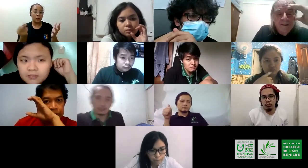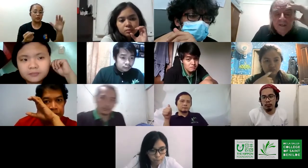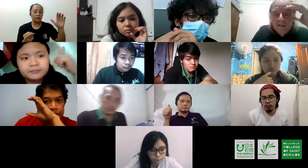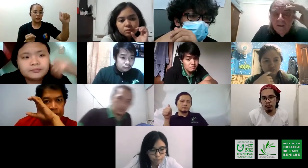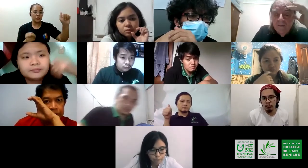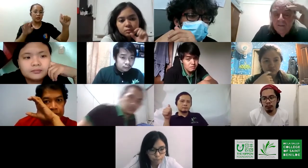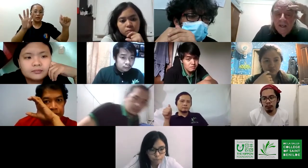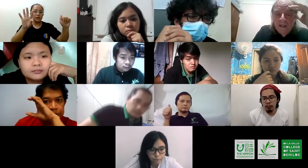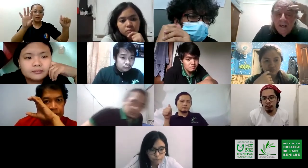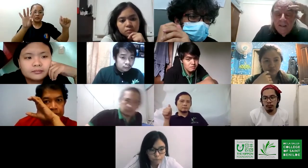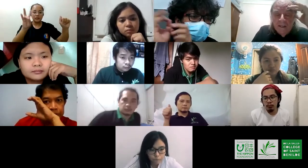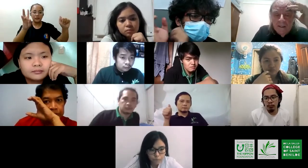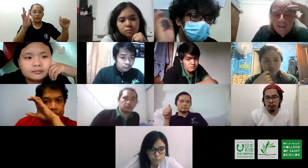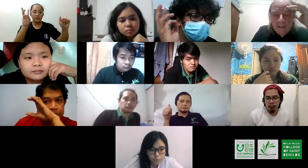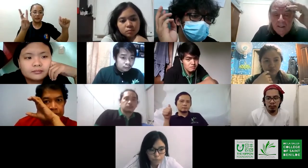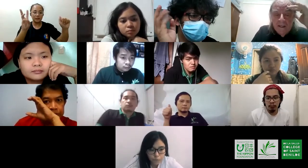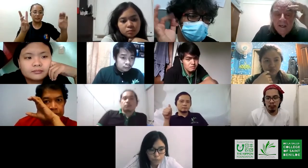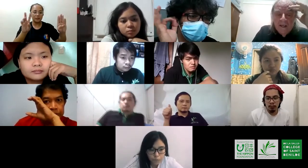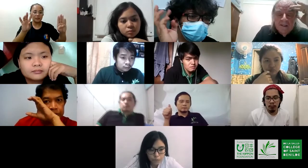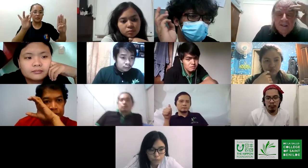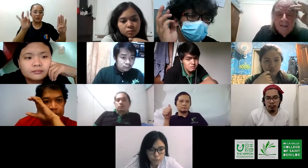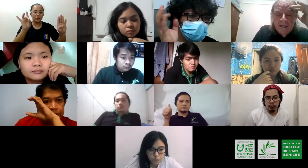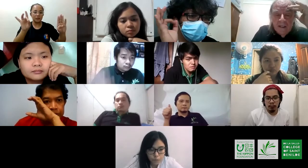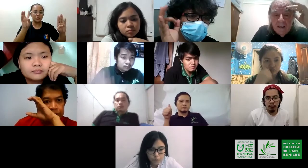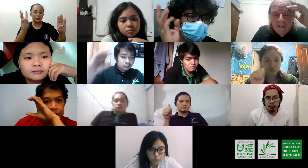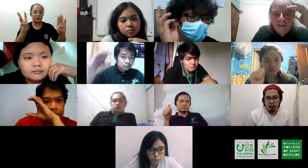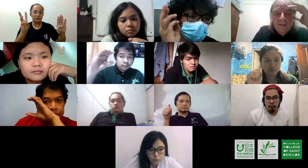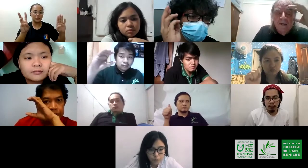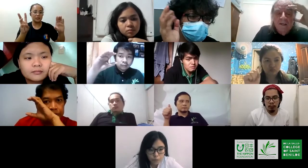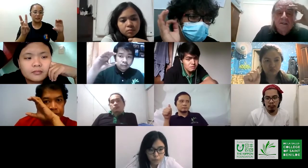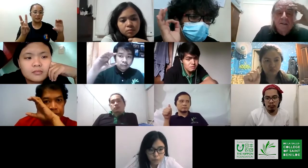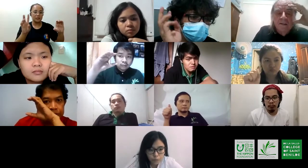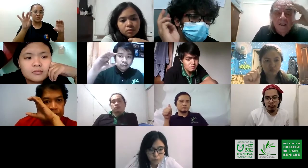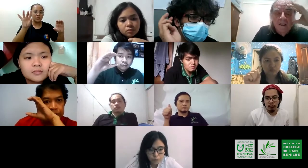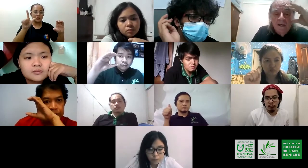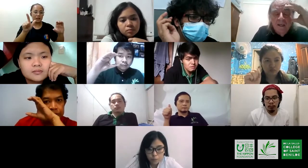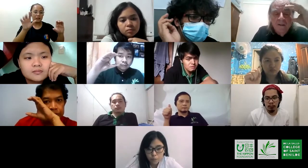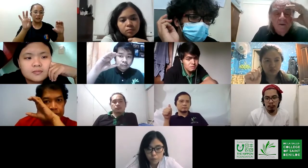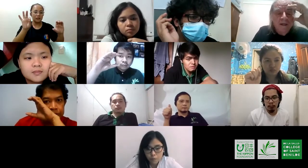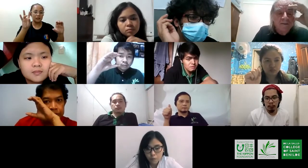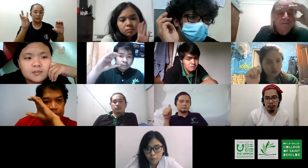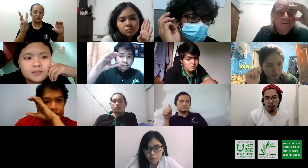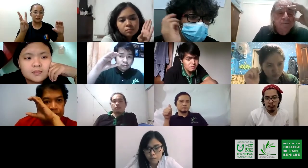1760, B, 1860, C, 1960, D, 2000.